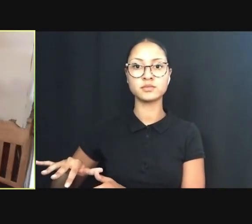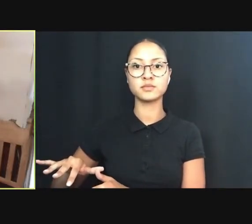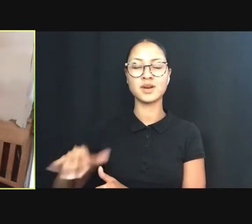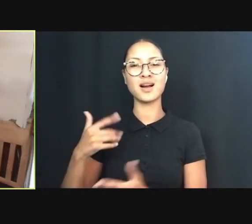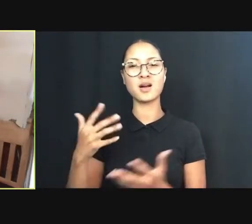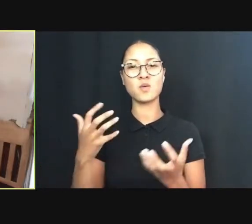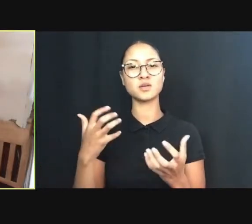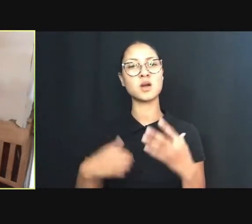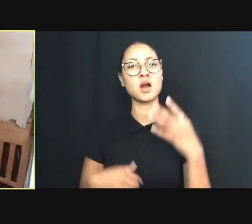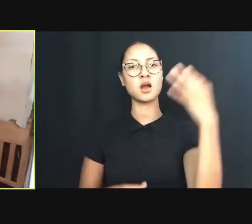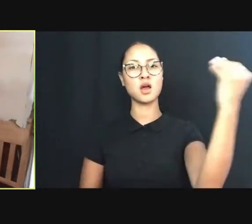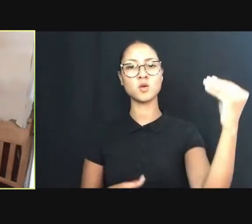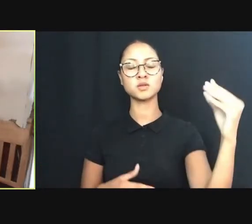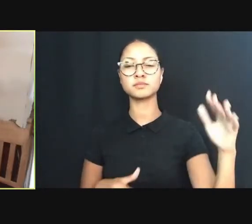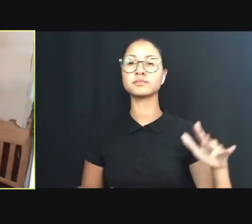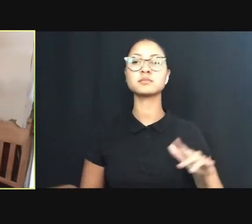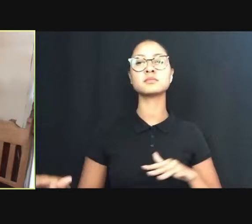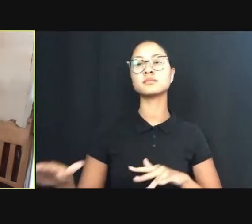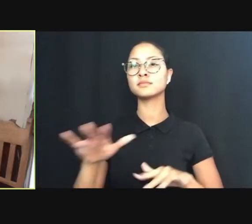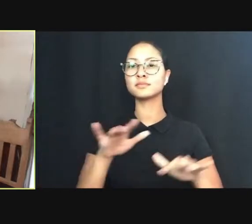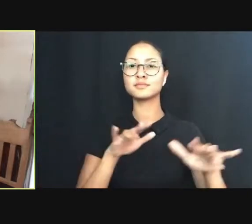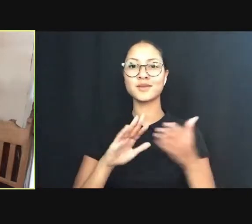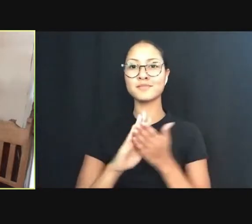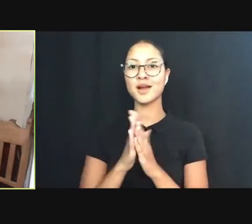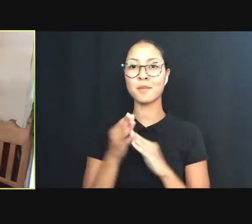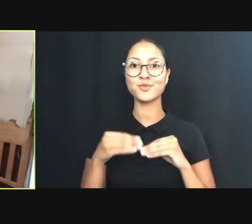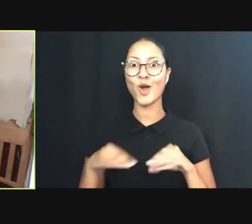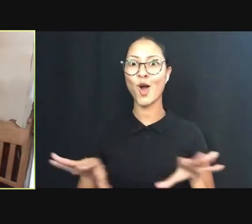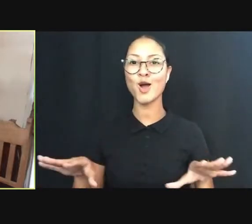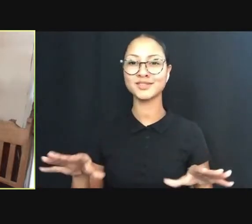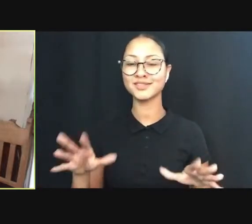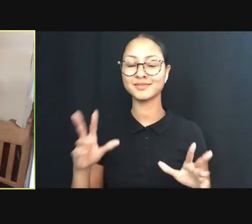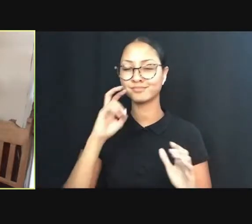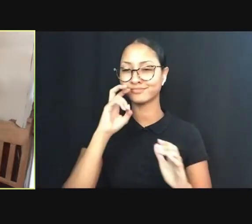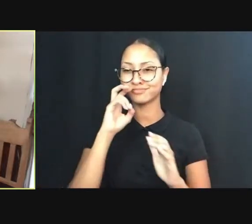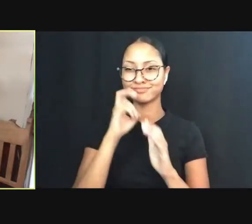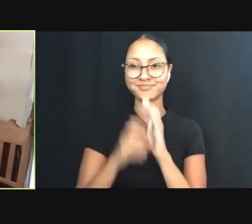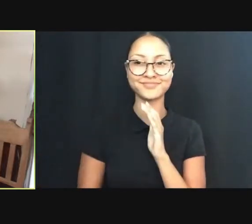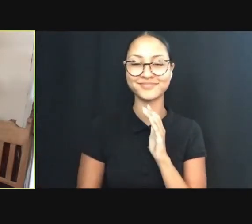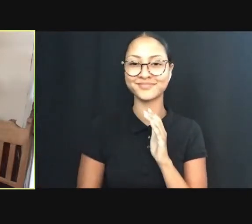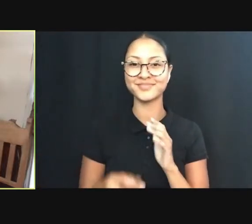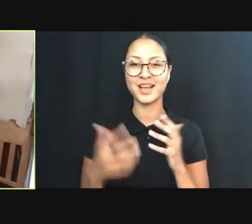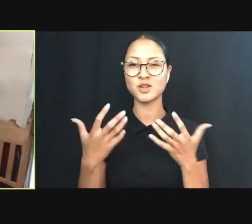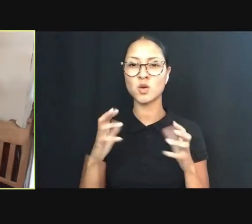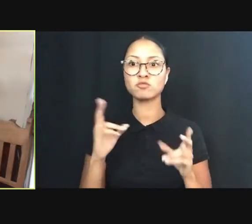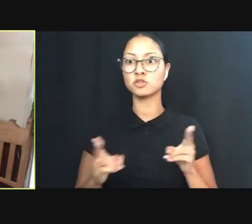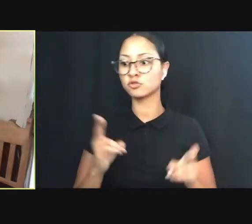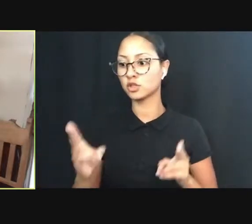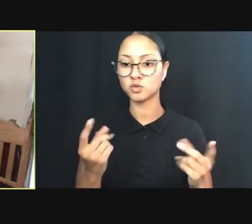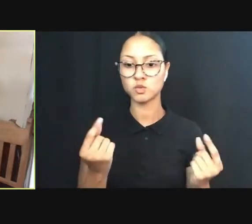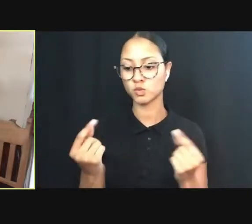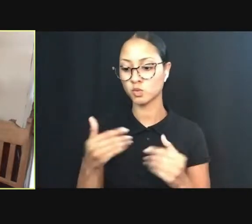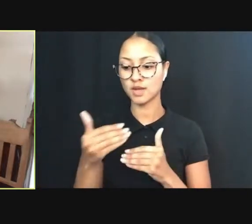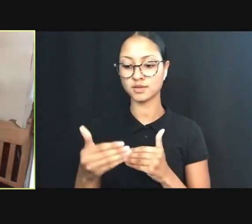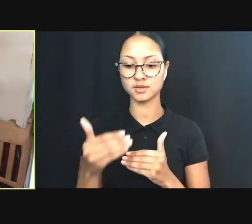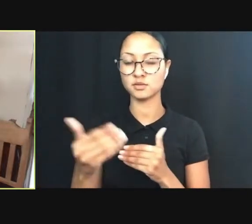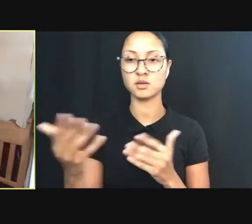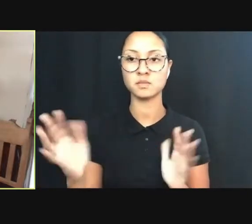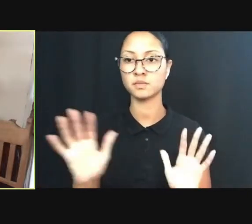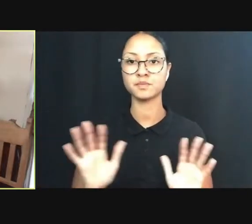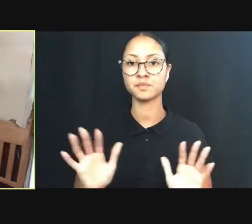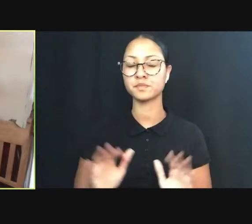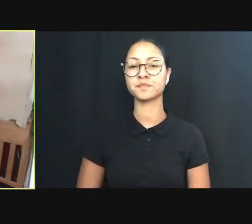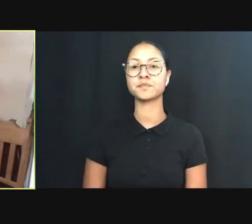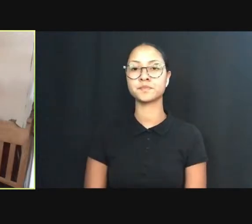like rushing in for the meeting or rushing in for the next thing. So yeah, self-care has, especially during